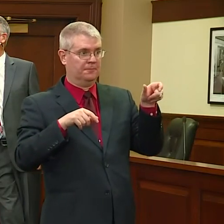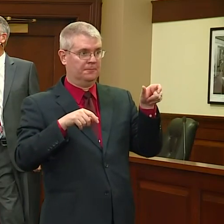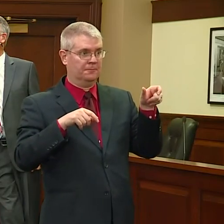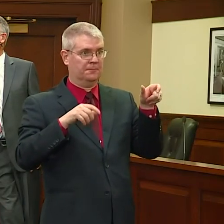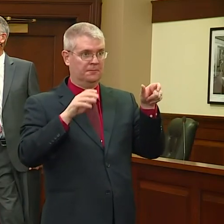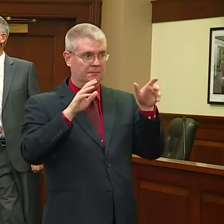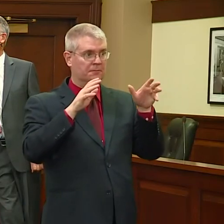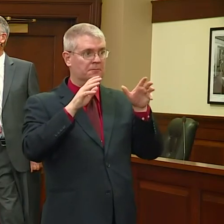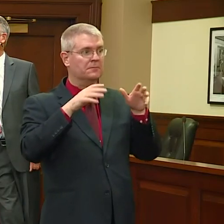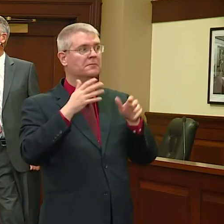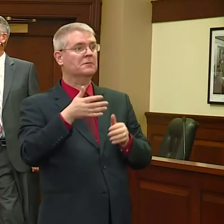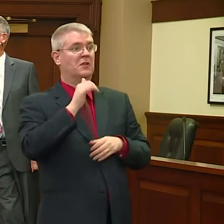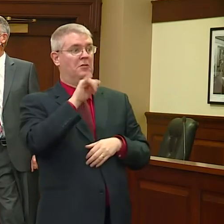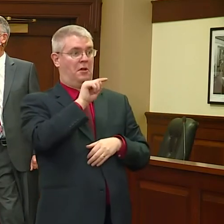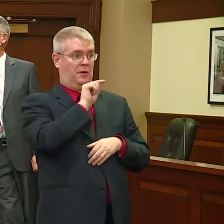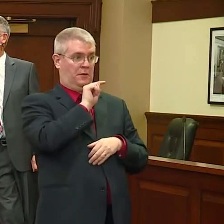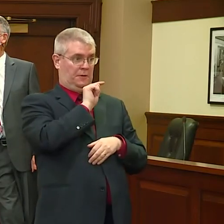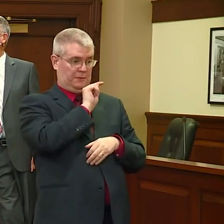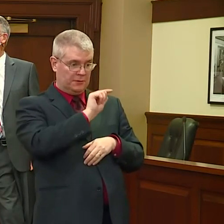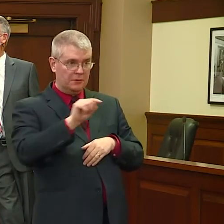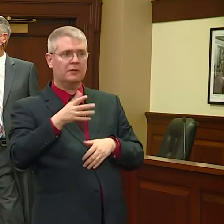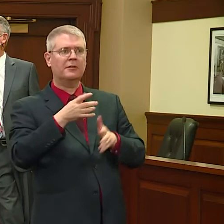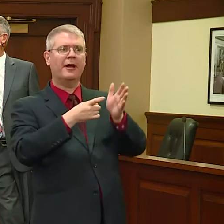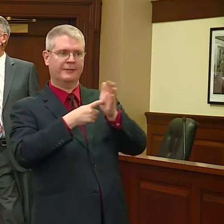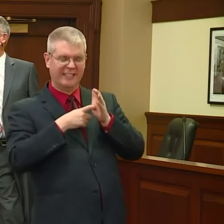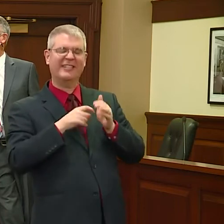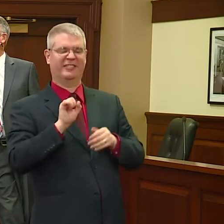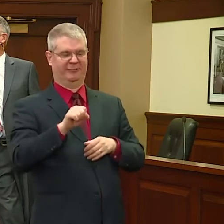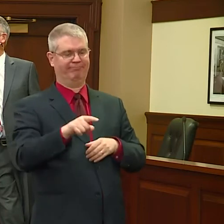and the numbers are rising. Next slide.